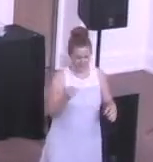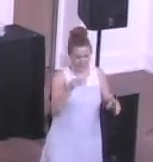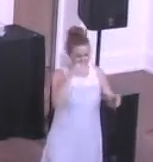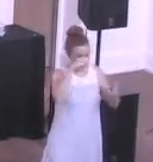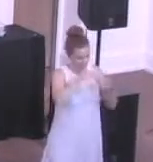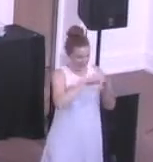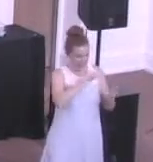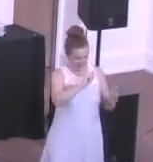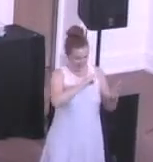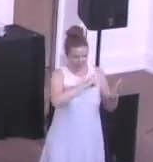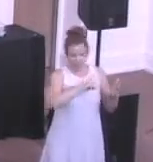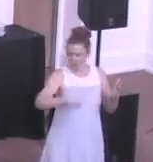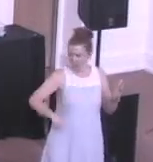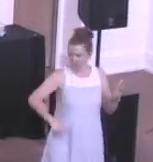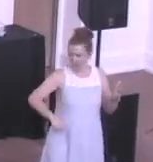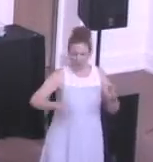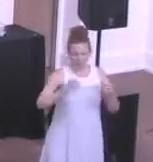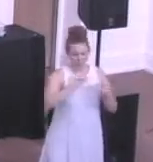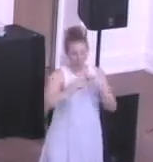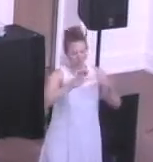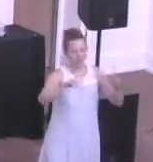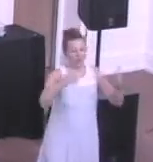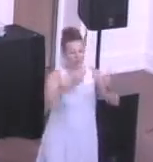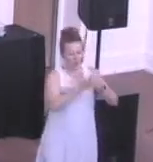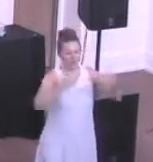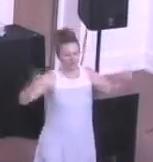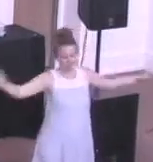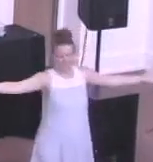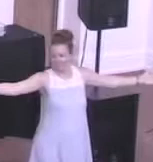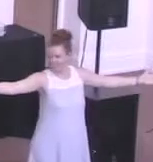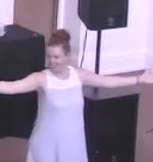Lord. With